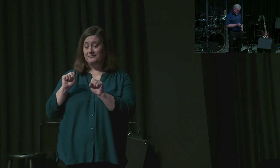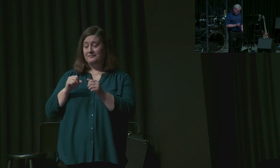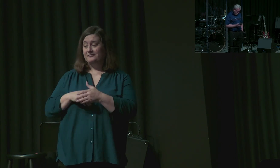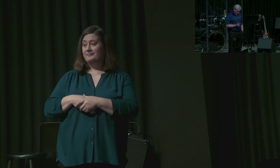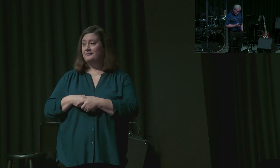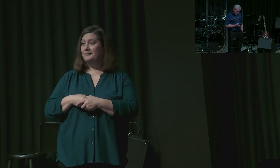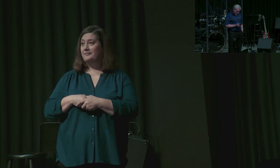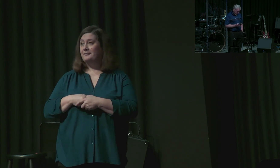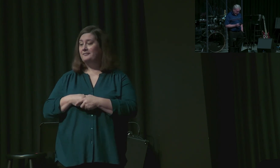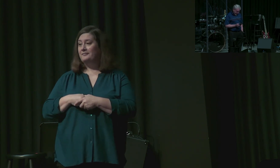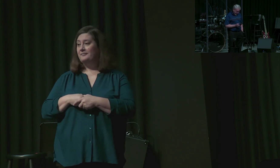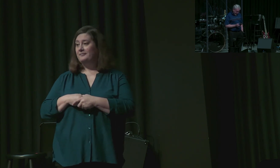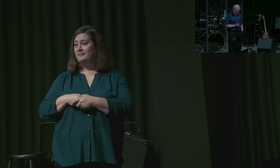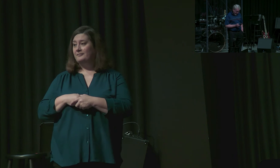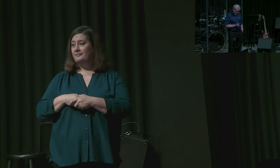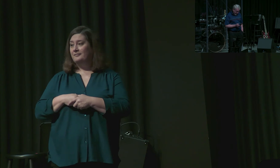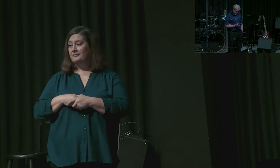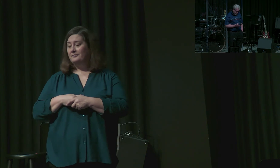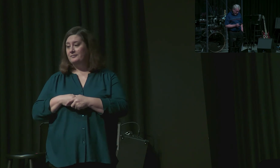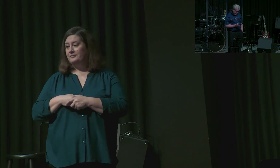passing moment of blessing.